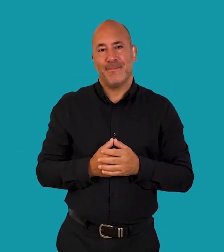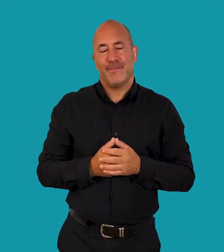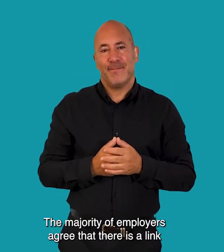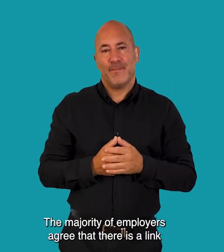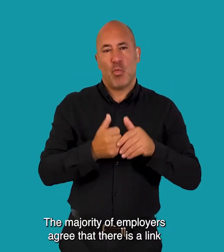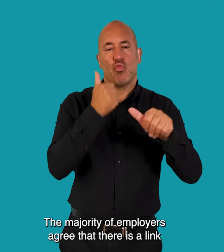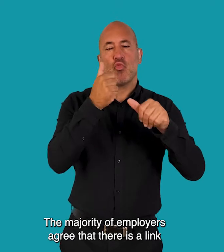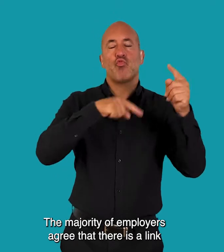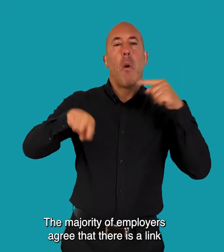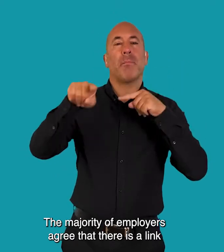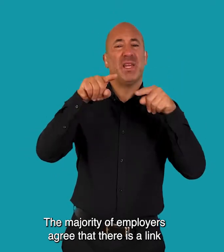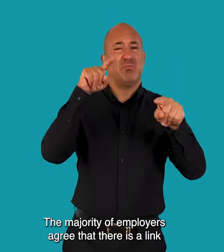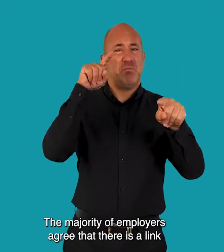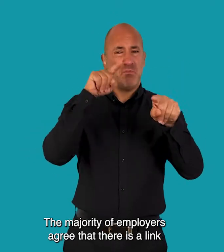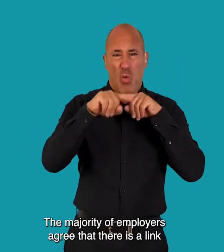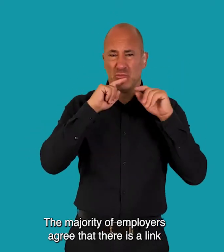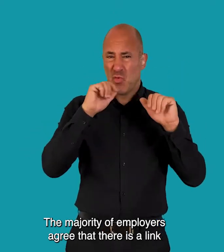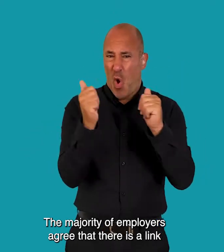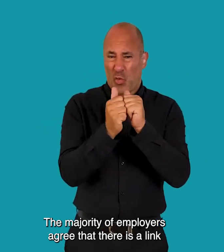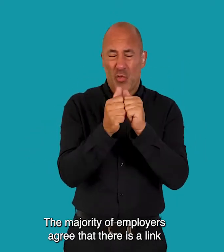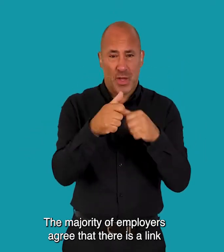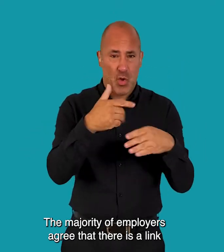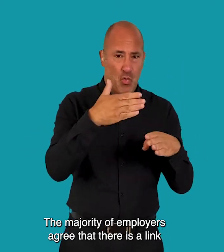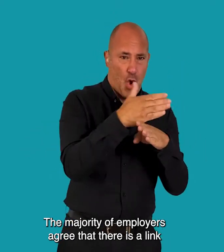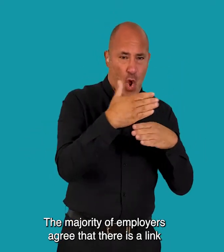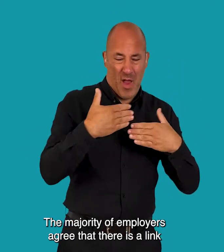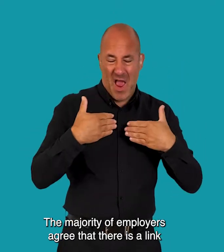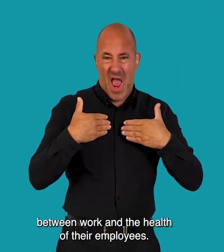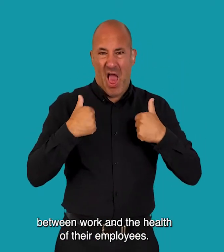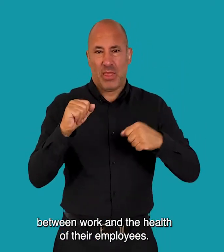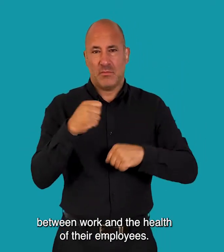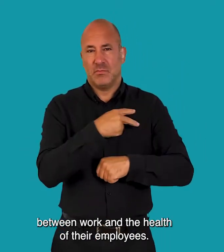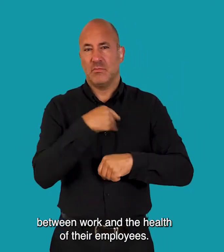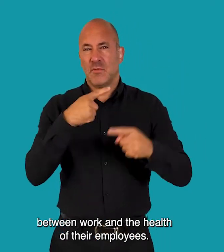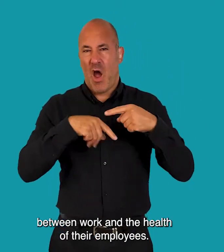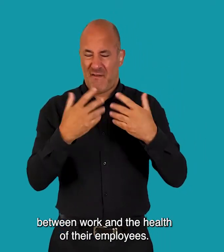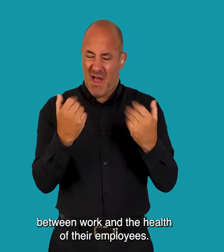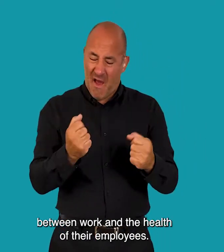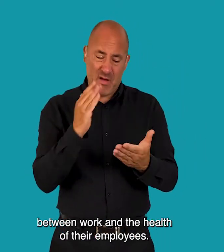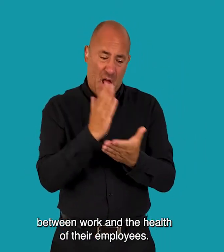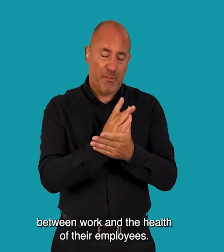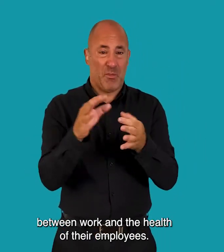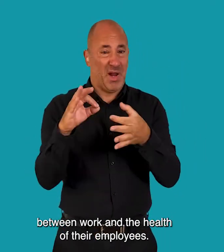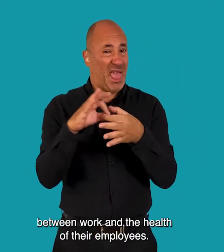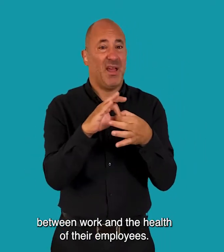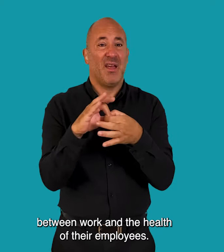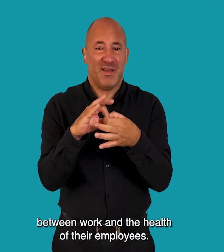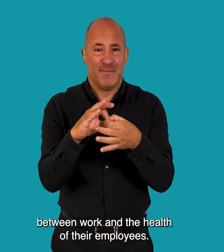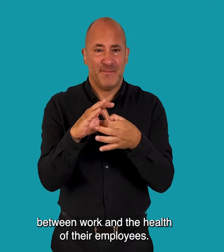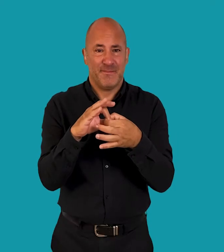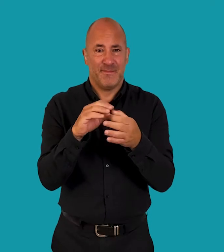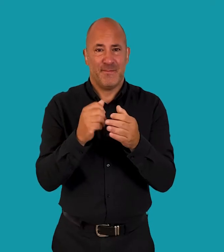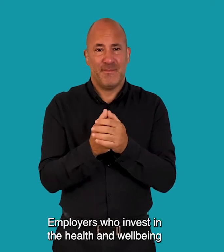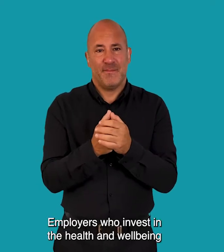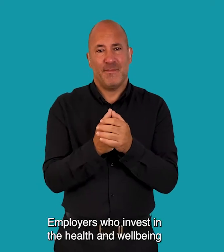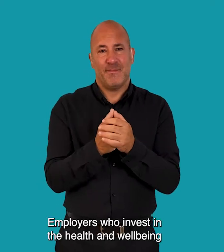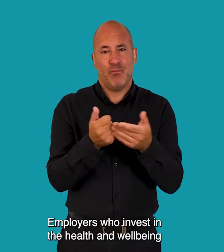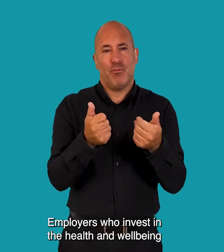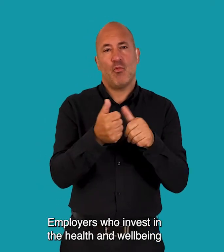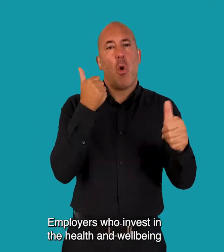The majority of employers agree that there is a link between work and the health of their employees. Employers who invest